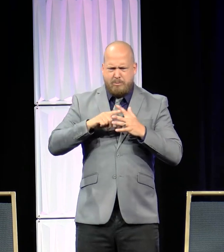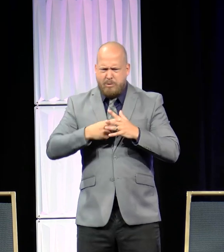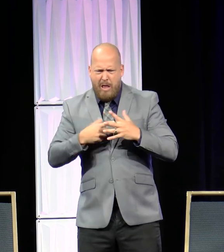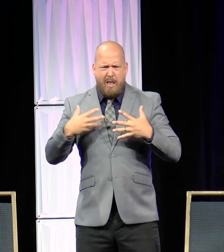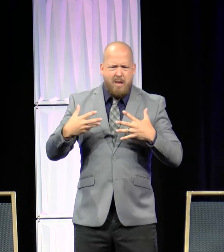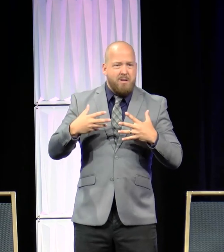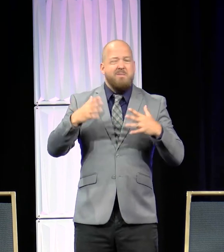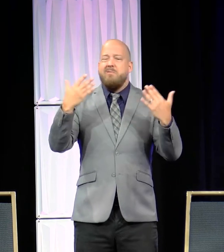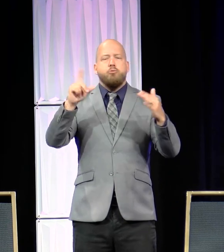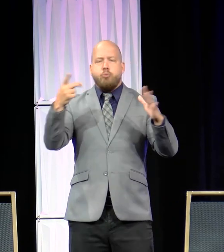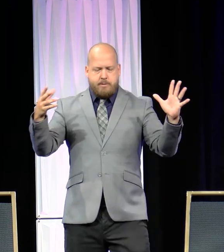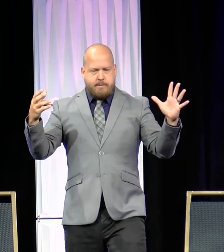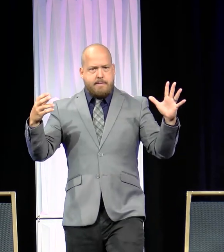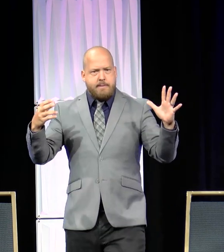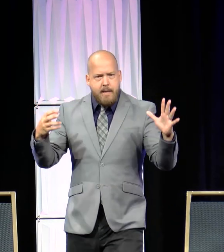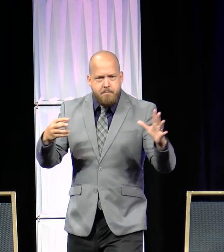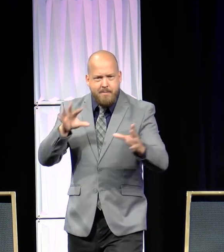time.